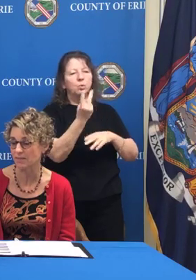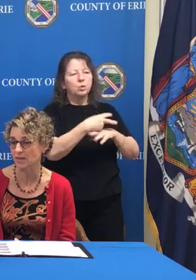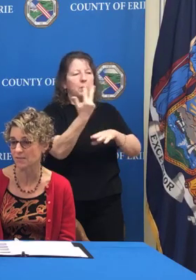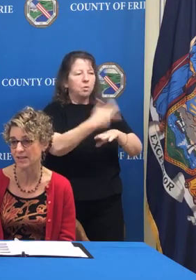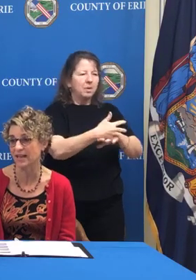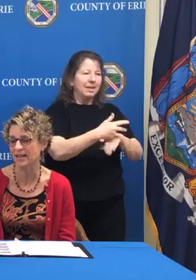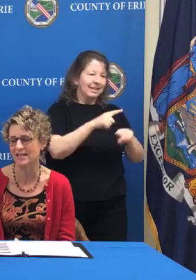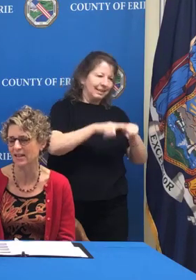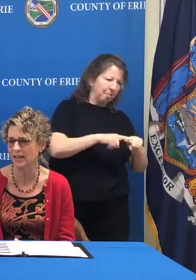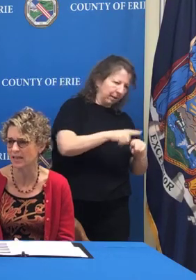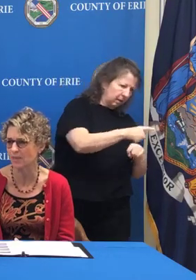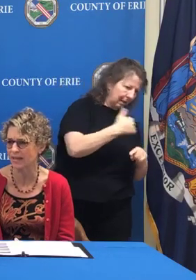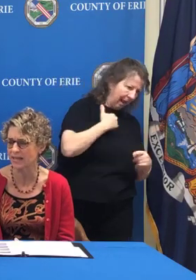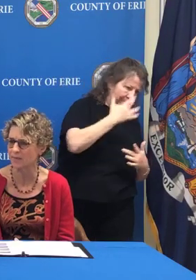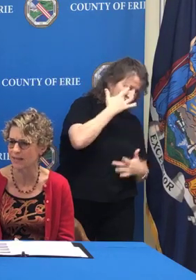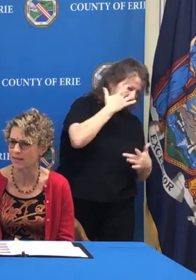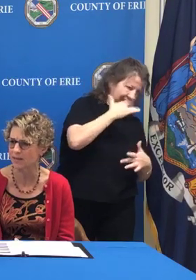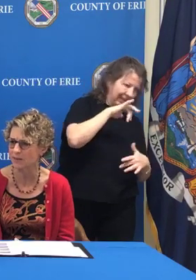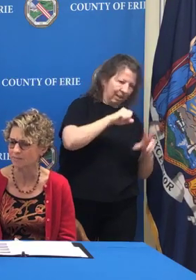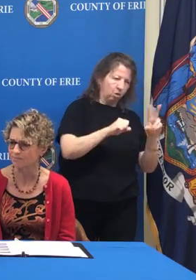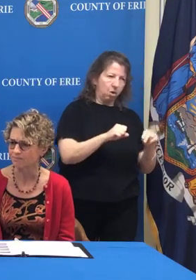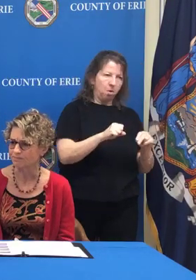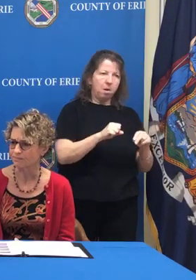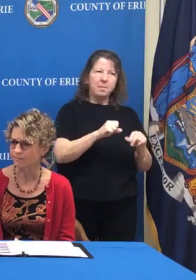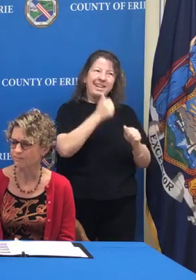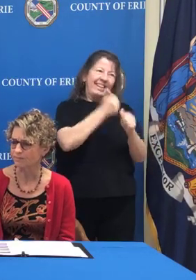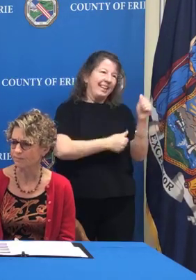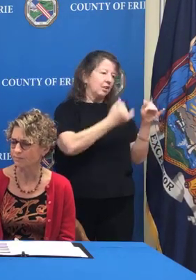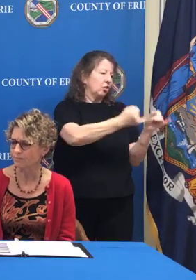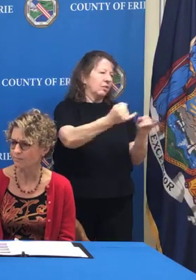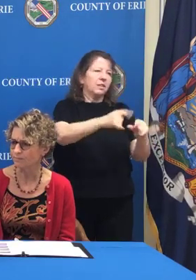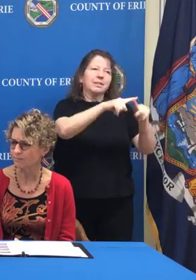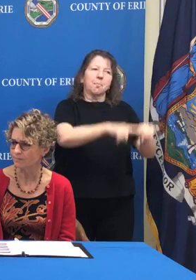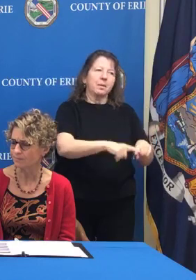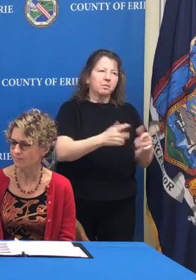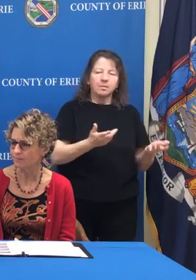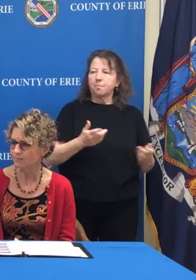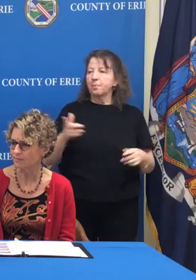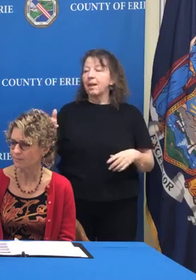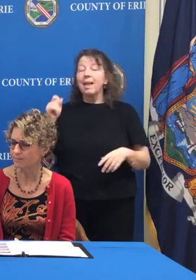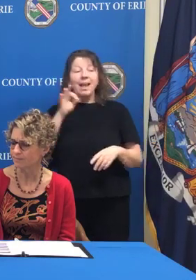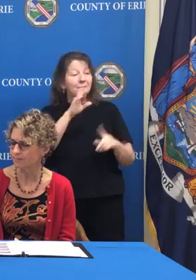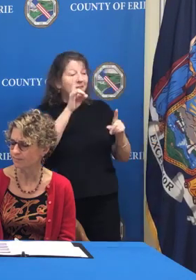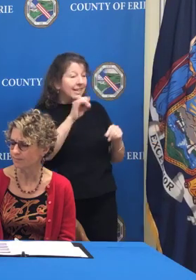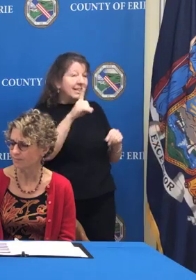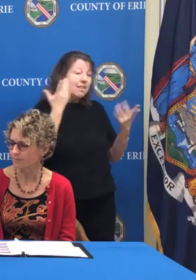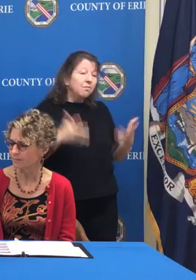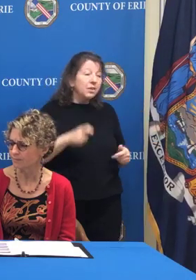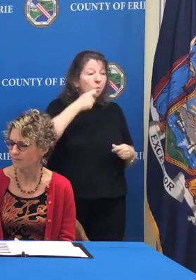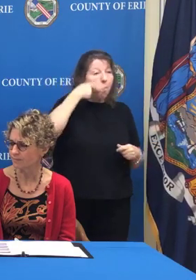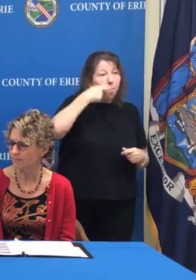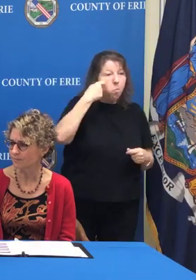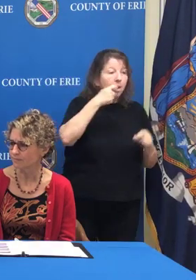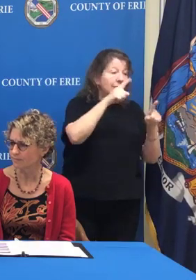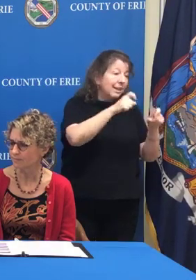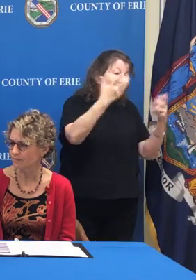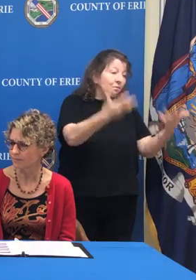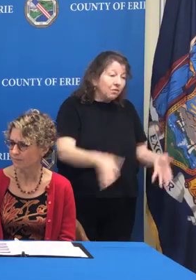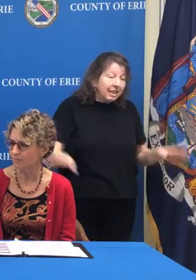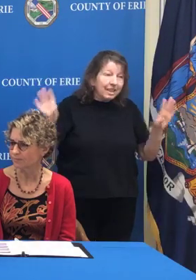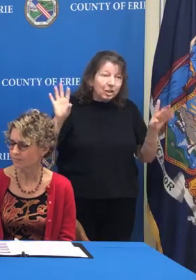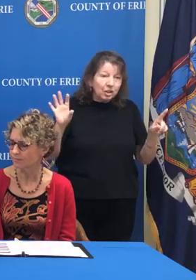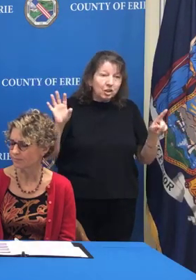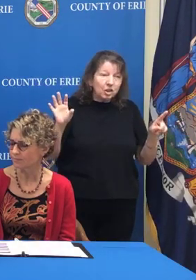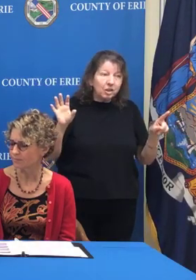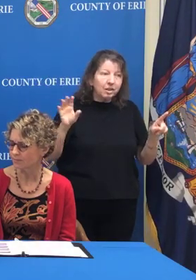on their symptoms. And again, it's a case-by-case basis. And if they were swabbed, they will be tested, but there is a